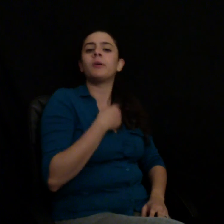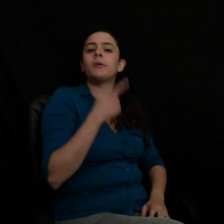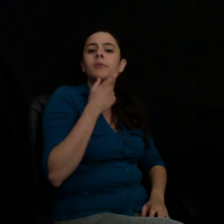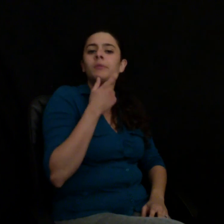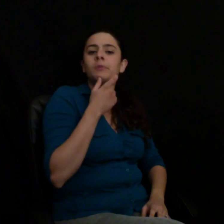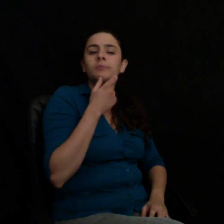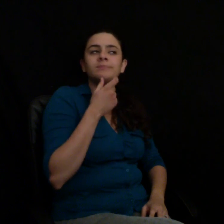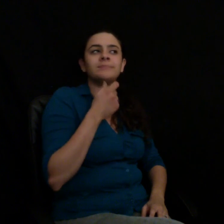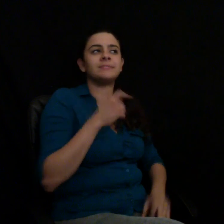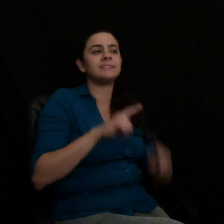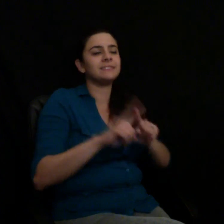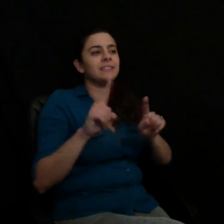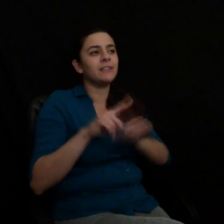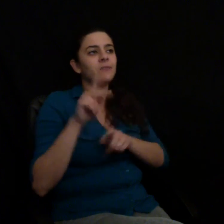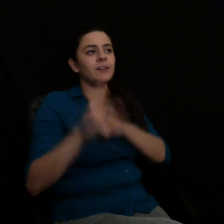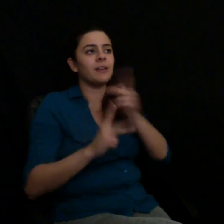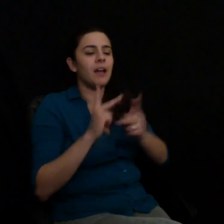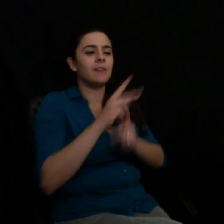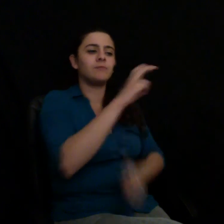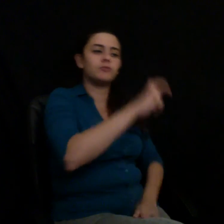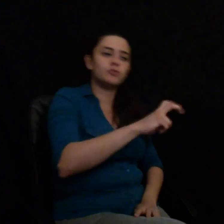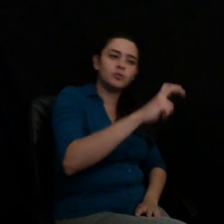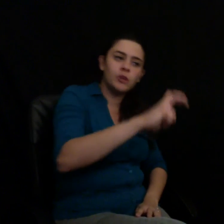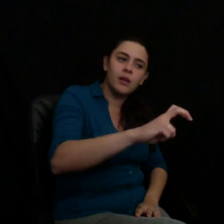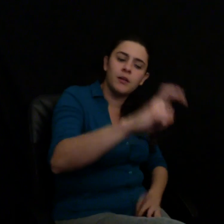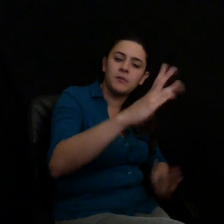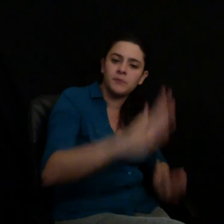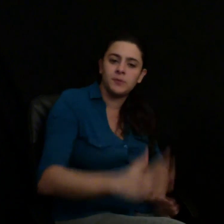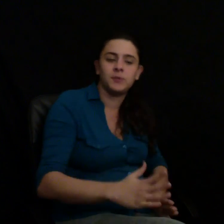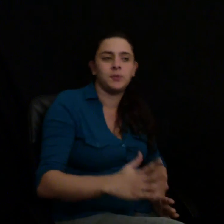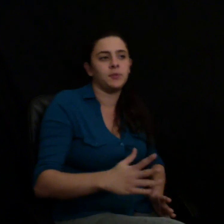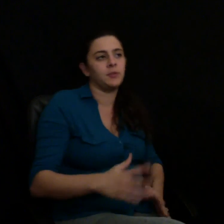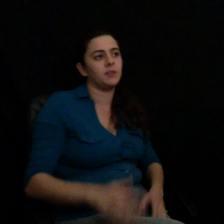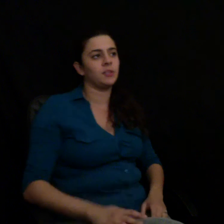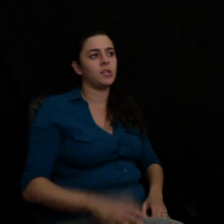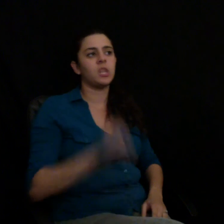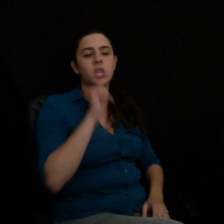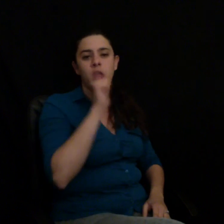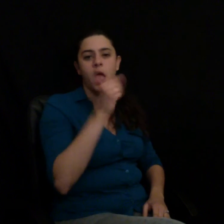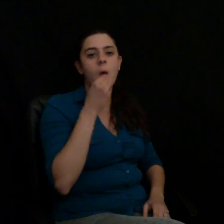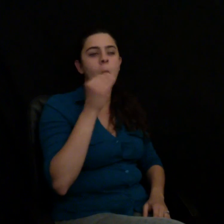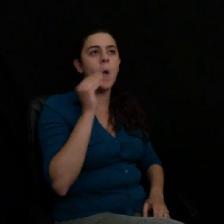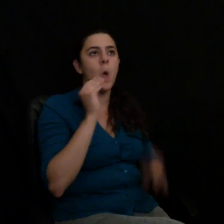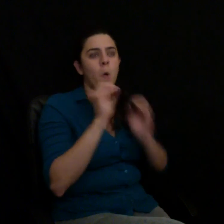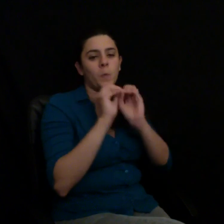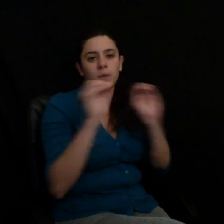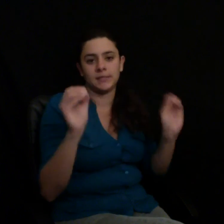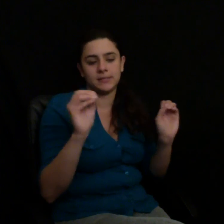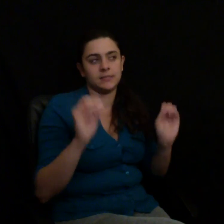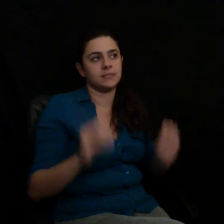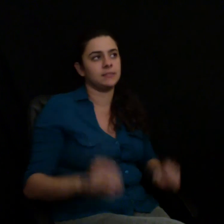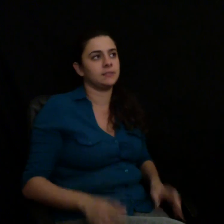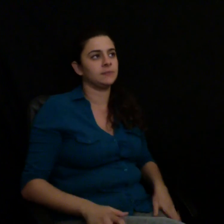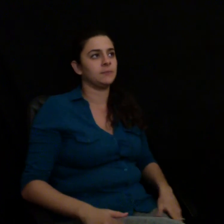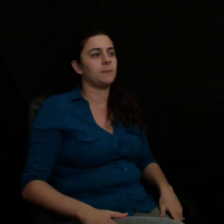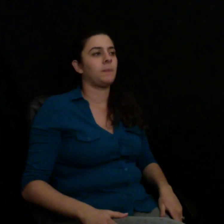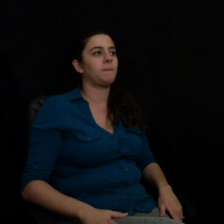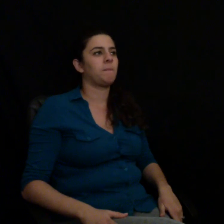we're hobos, we're backpackers, we're squatters. You know, we're not all just bums,